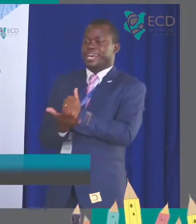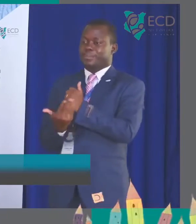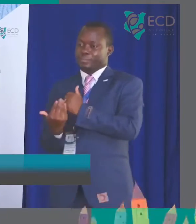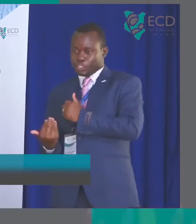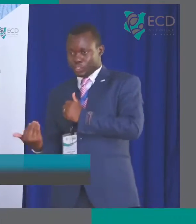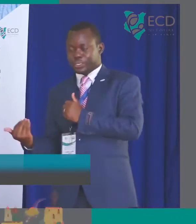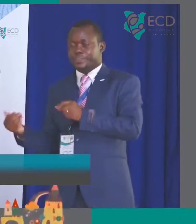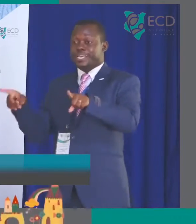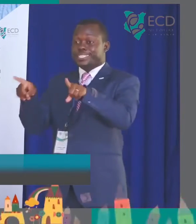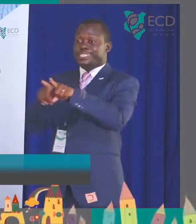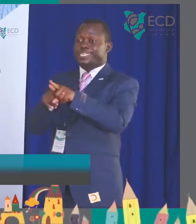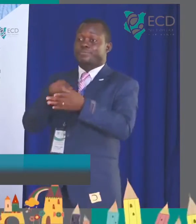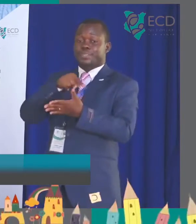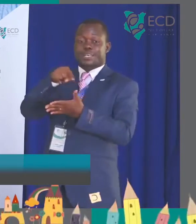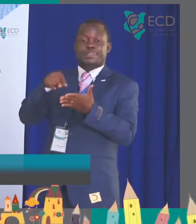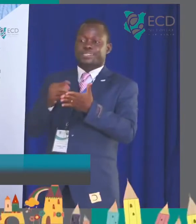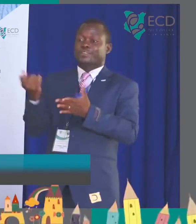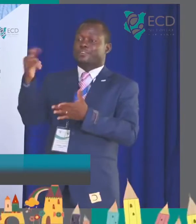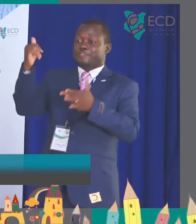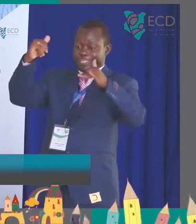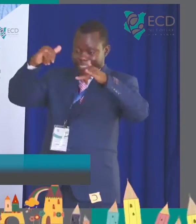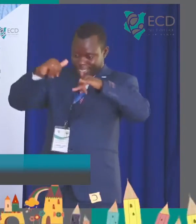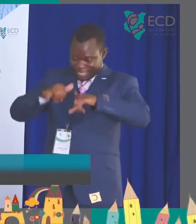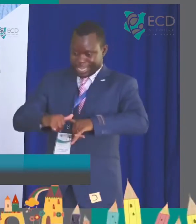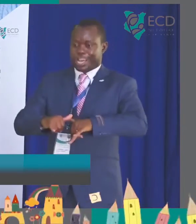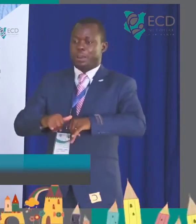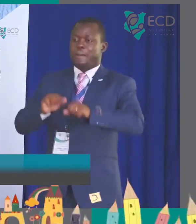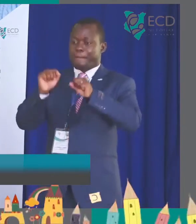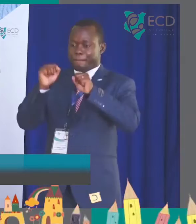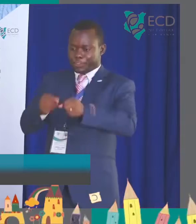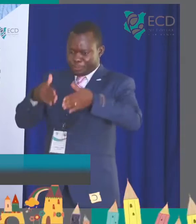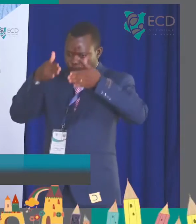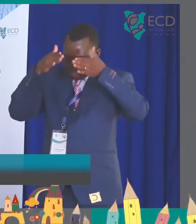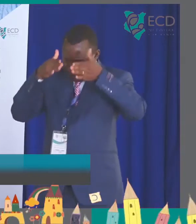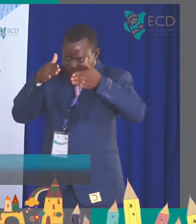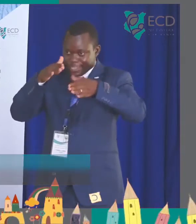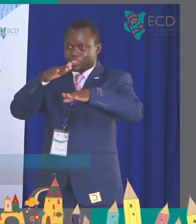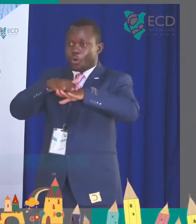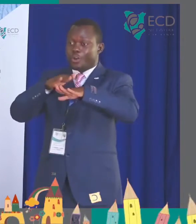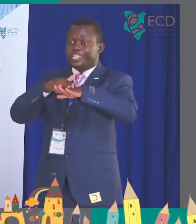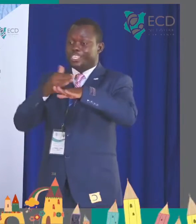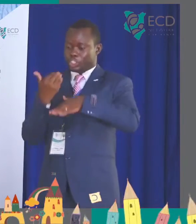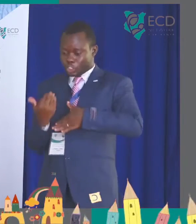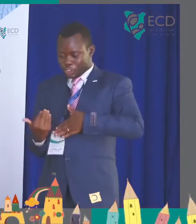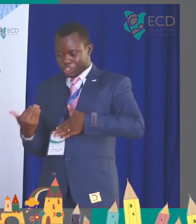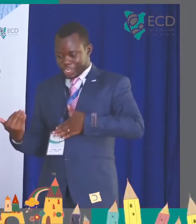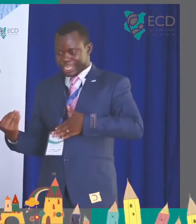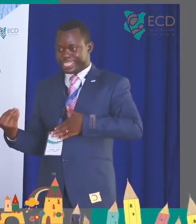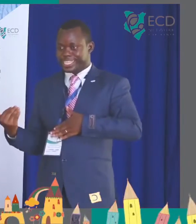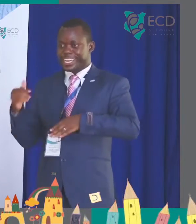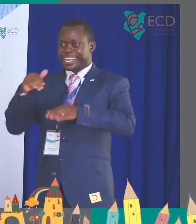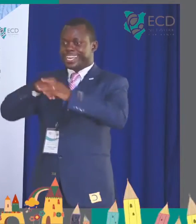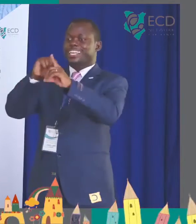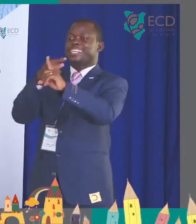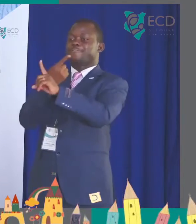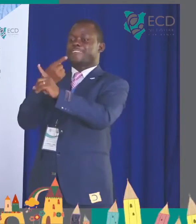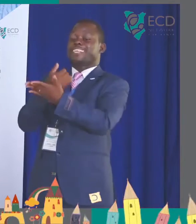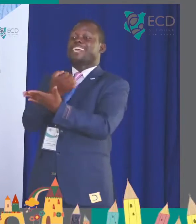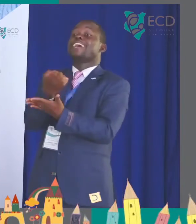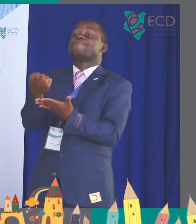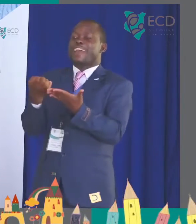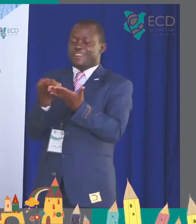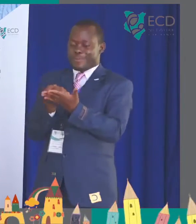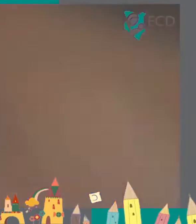In this conference, Your Excellence, we will focus on children in diverse circumstances,